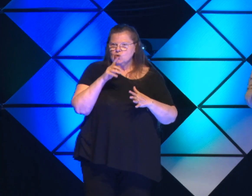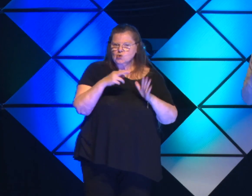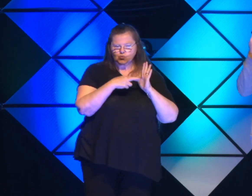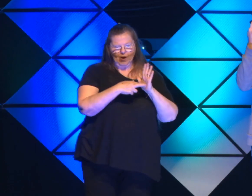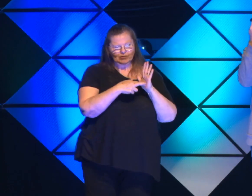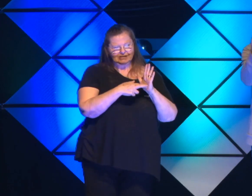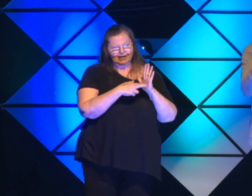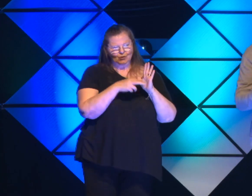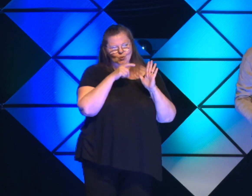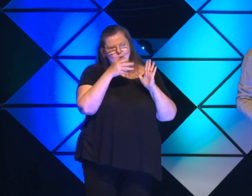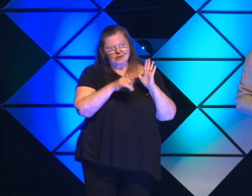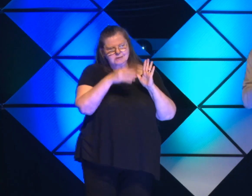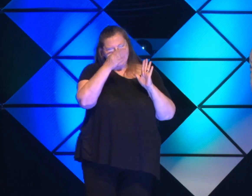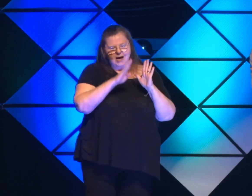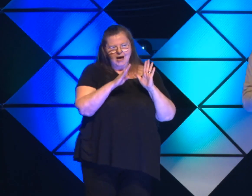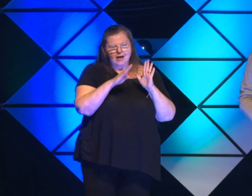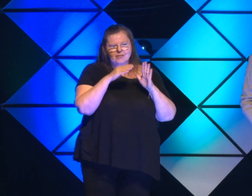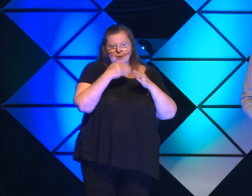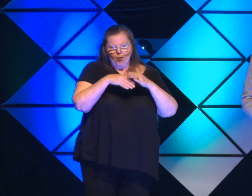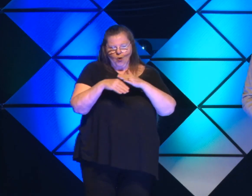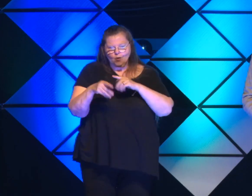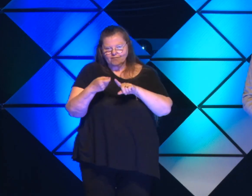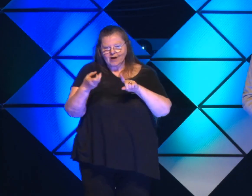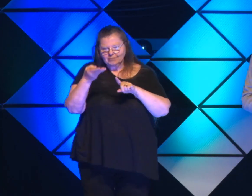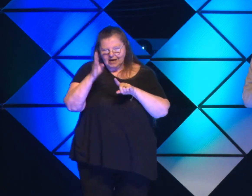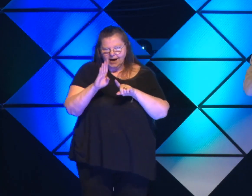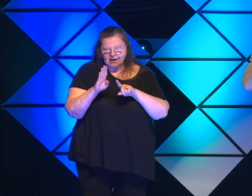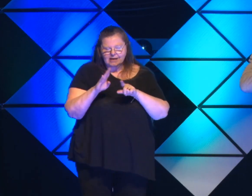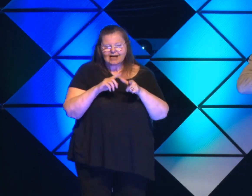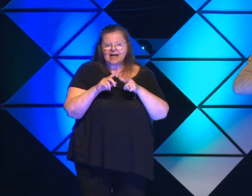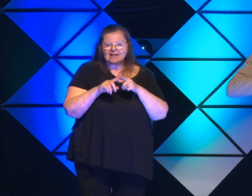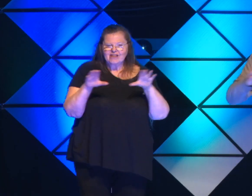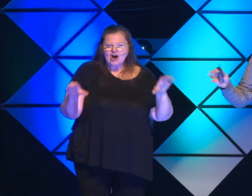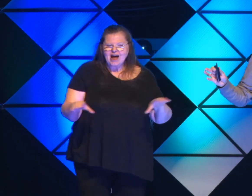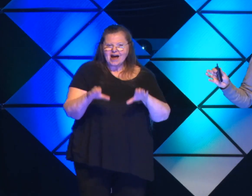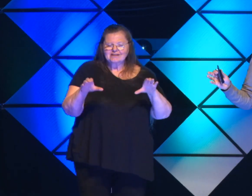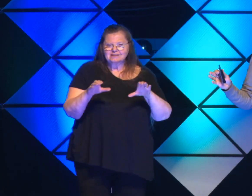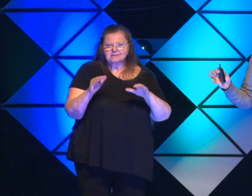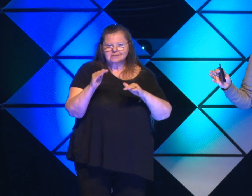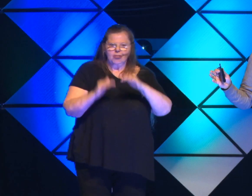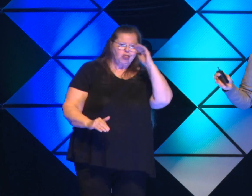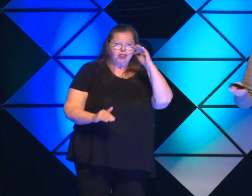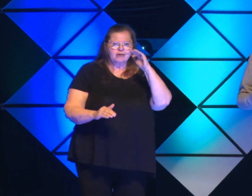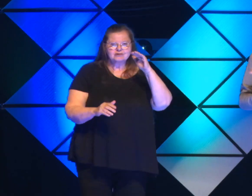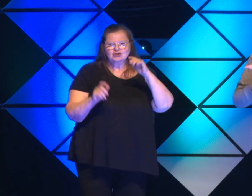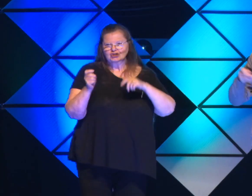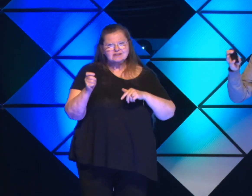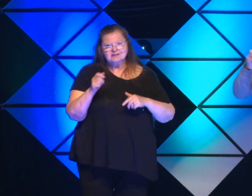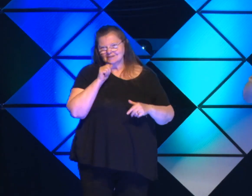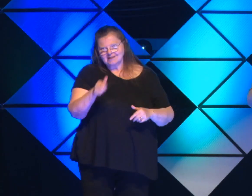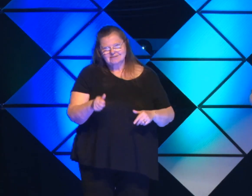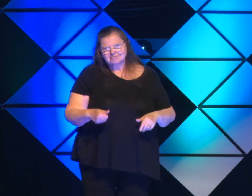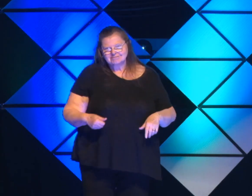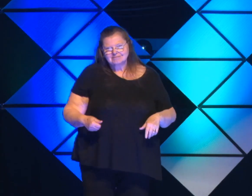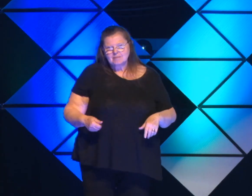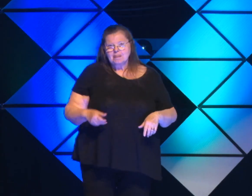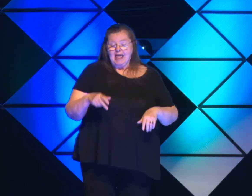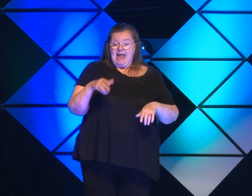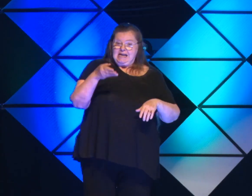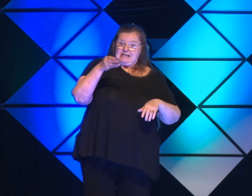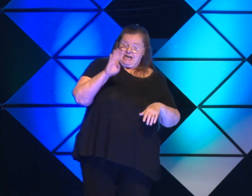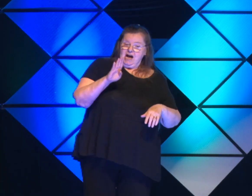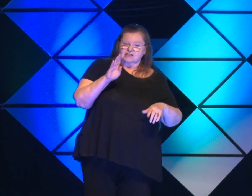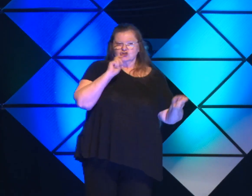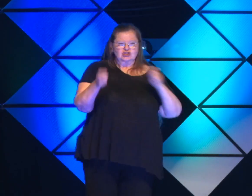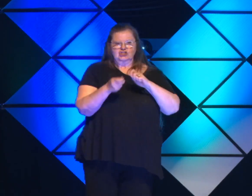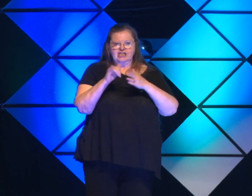they're called offspring of God, sons of God, and they're acting in unjust ways. And God's getting ready in this psalm to right that